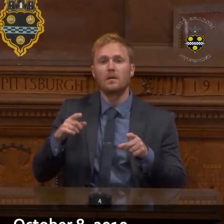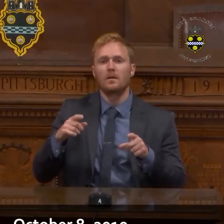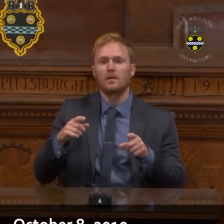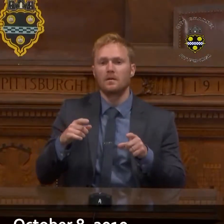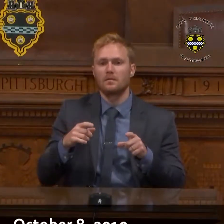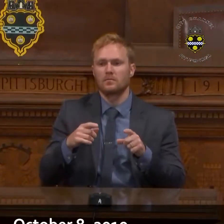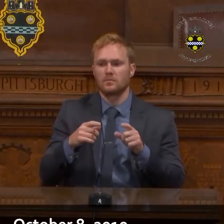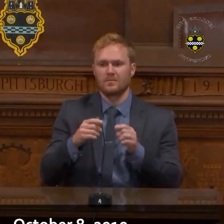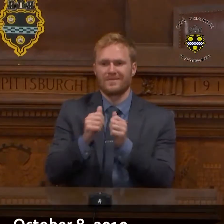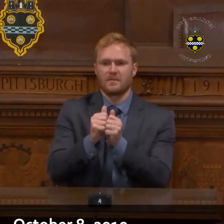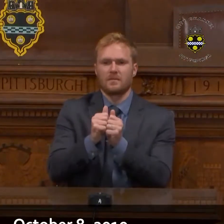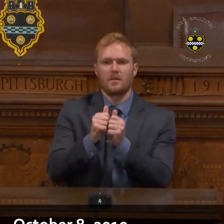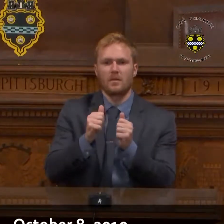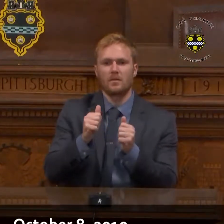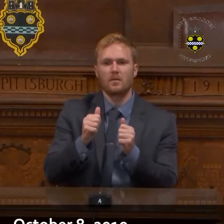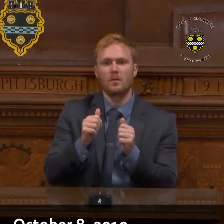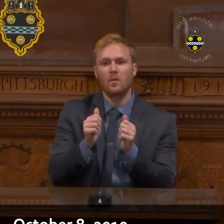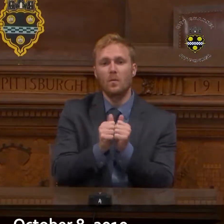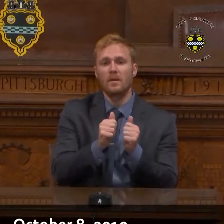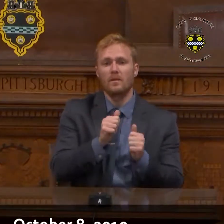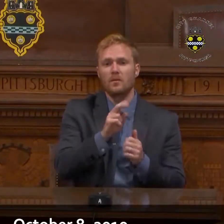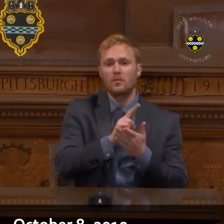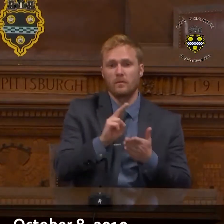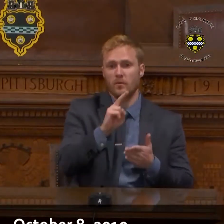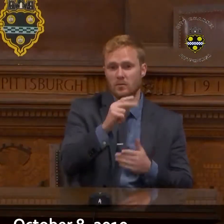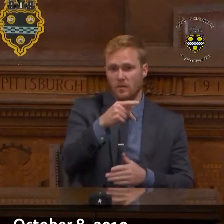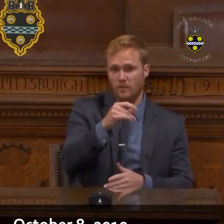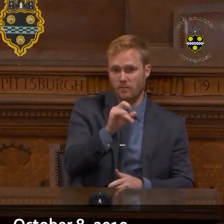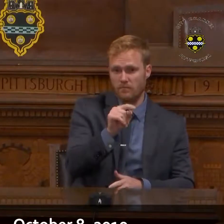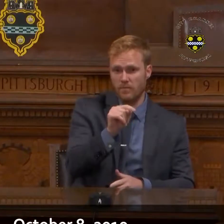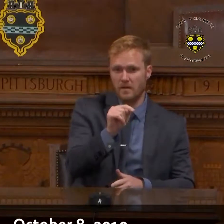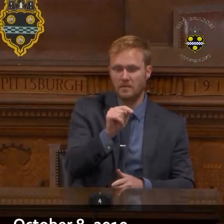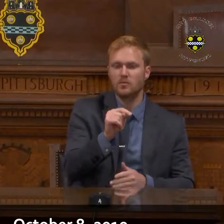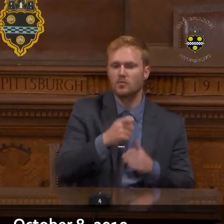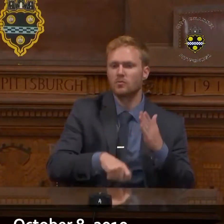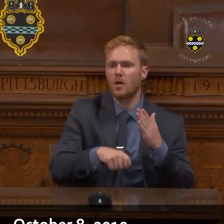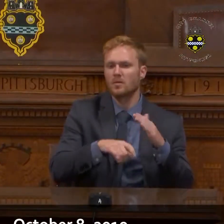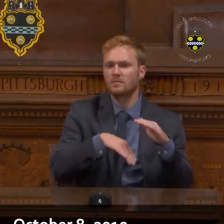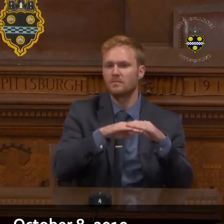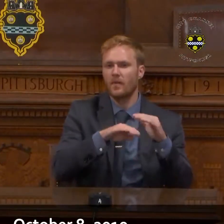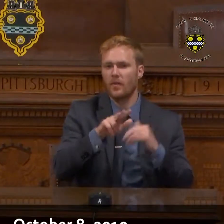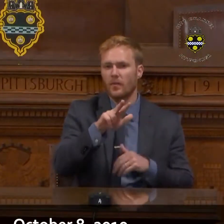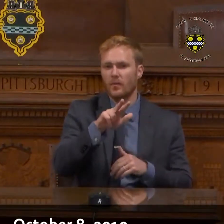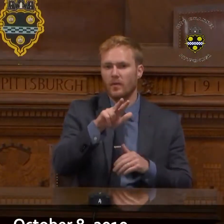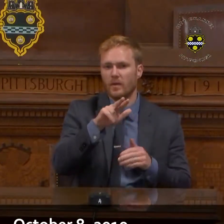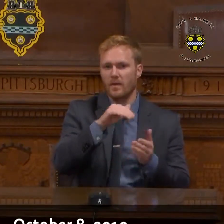participation agreement in the University of Pittsburgh, cost not to exceed